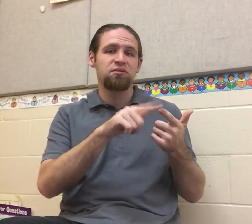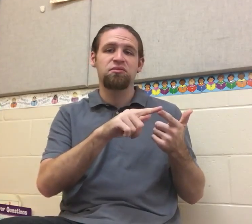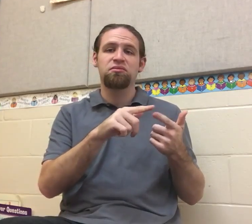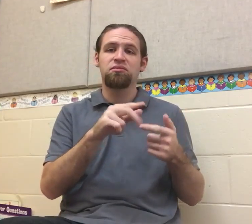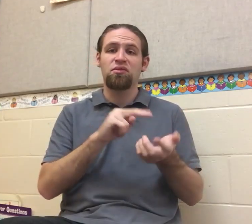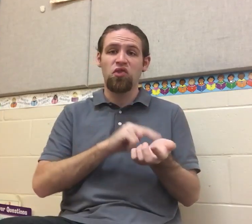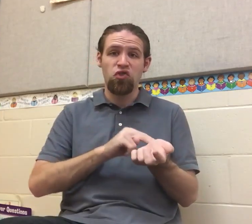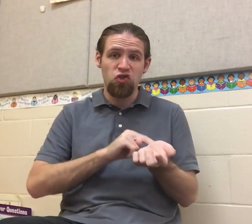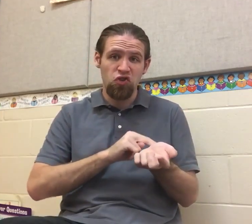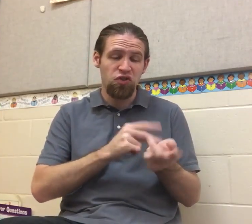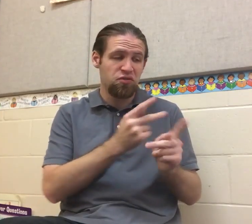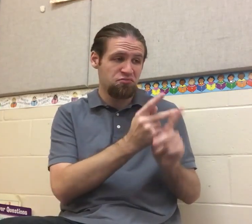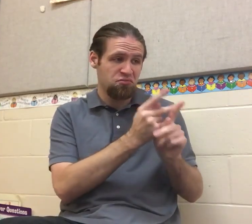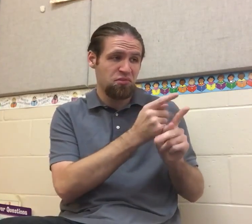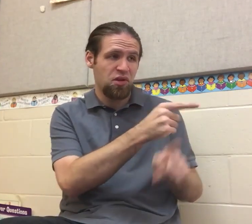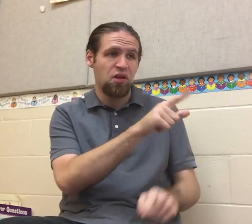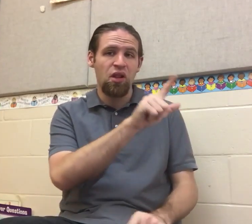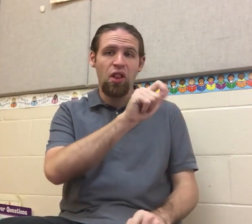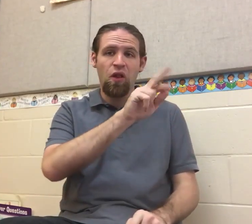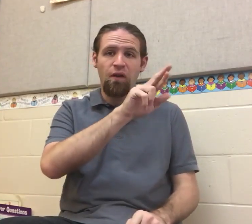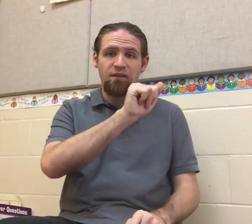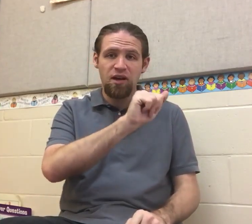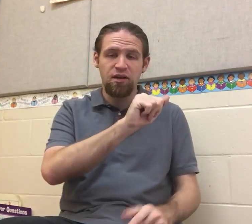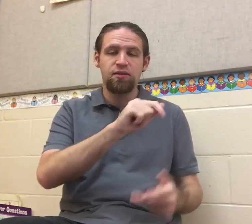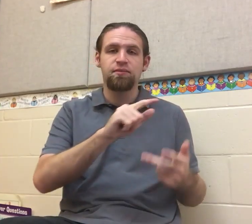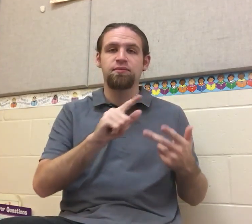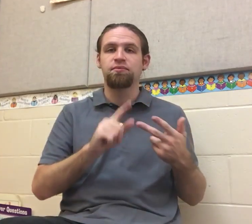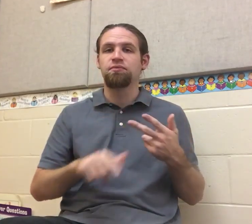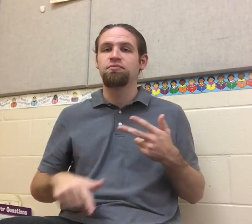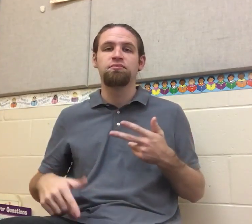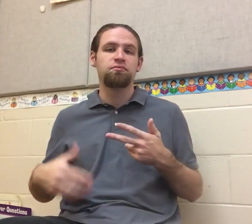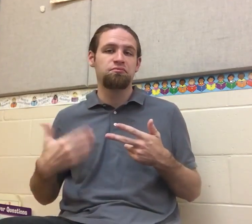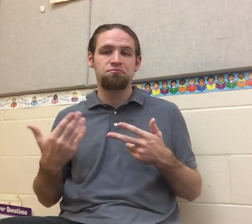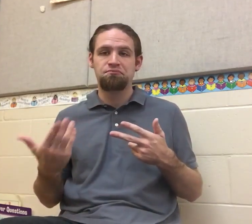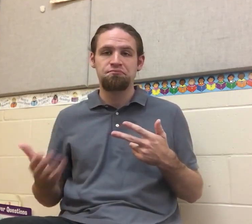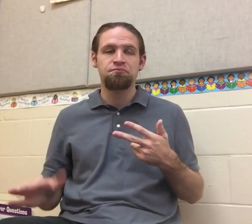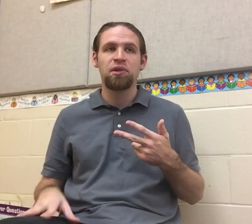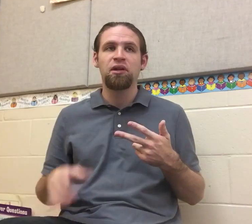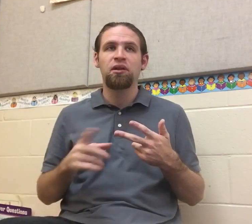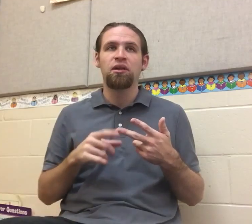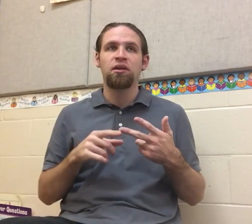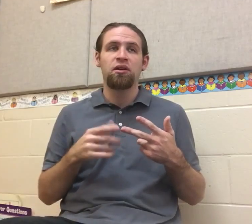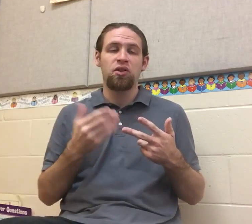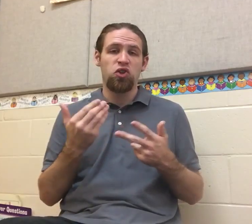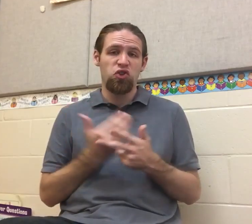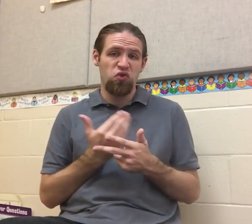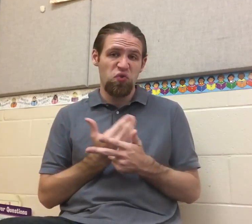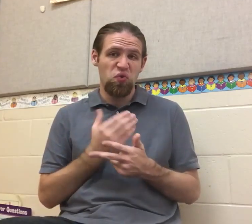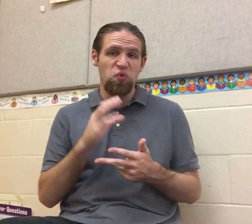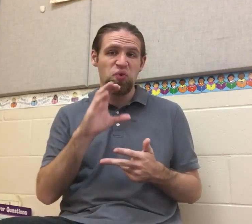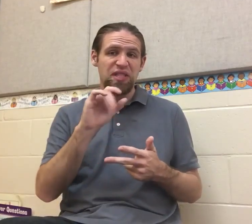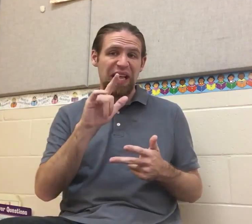raise honeybees for honey. Perhaps you've seen these boxes in a field, orchard, or backyard.